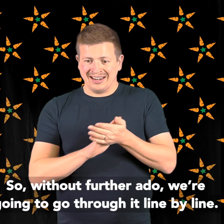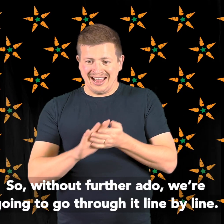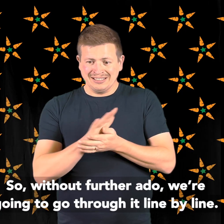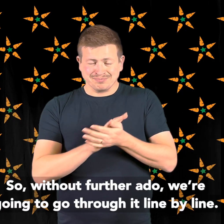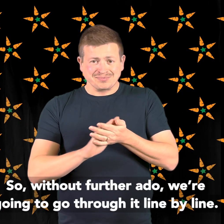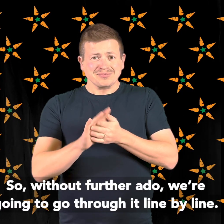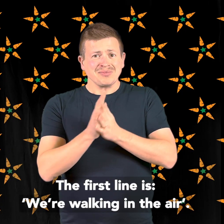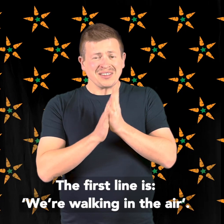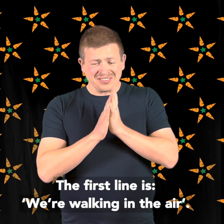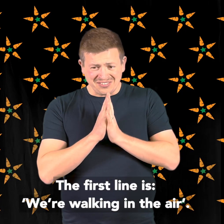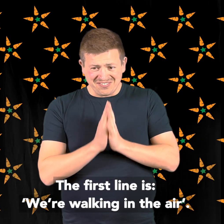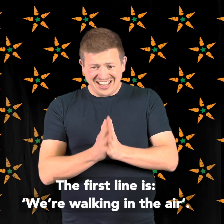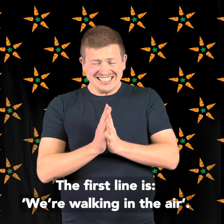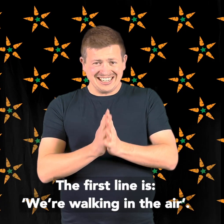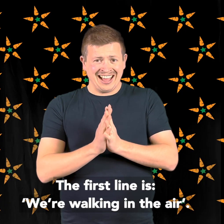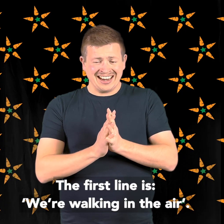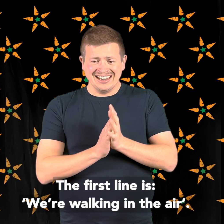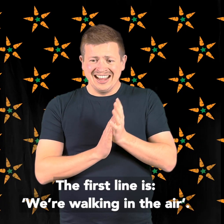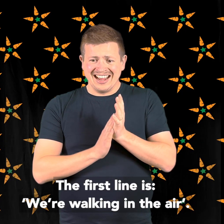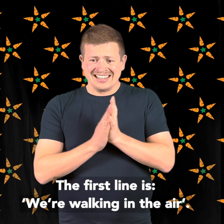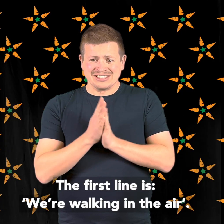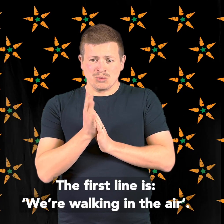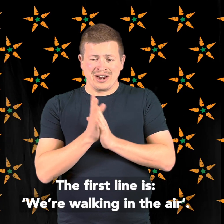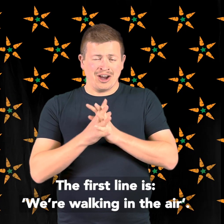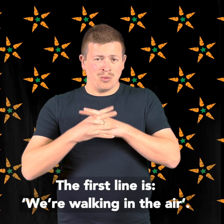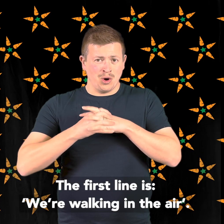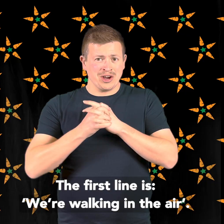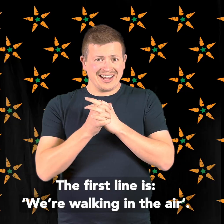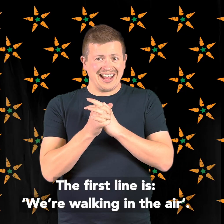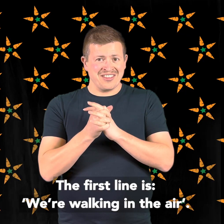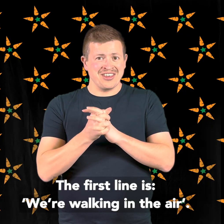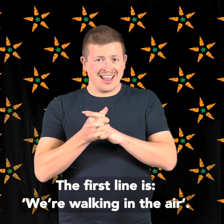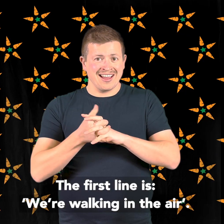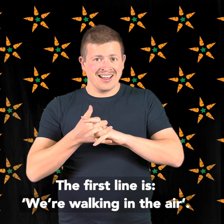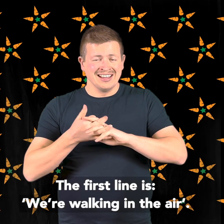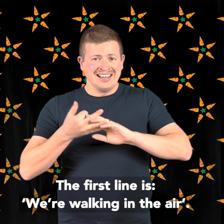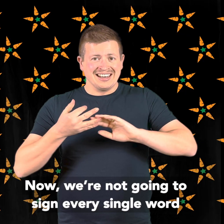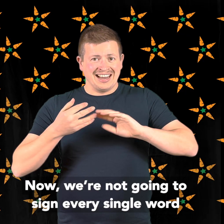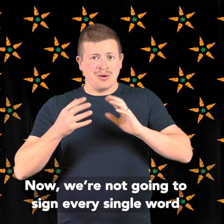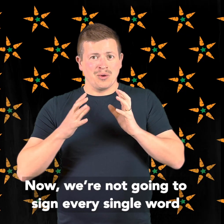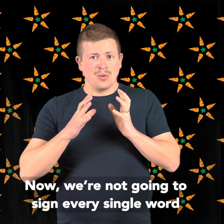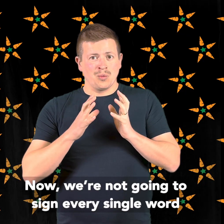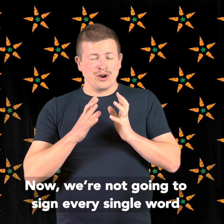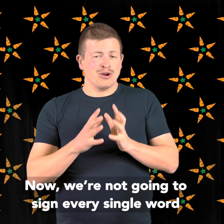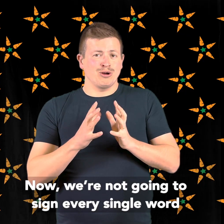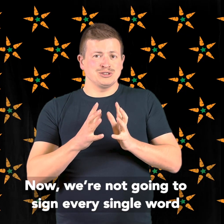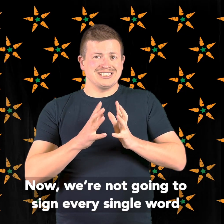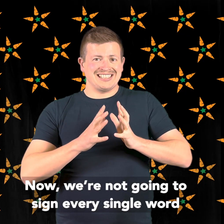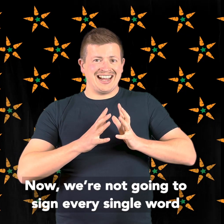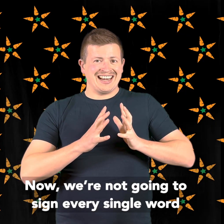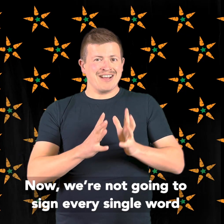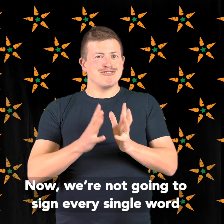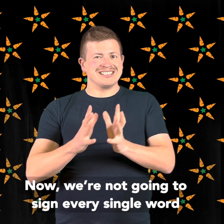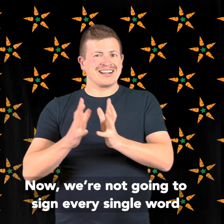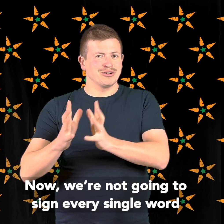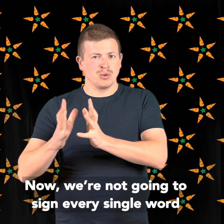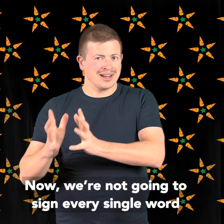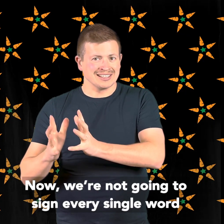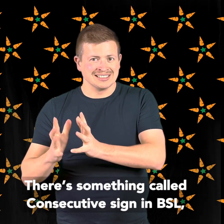line. The first line is "we are walking in the air." Now, we're not going to sign every single word.